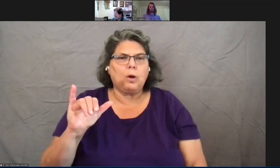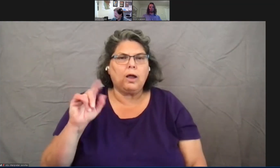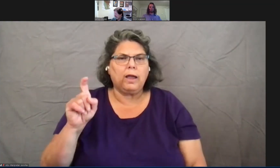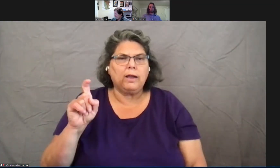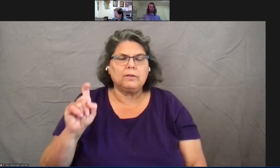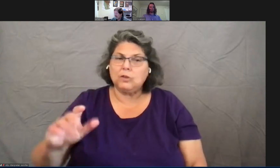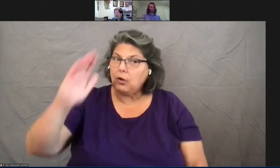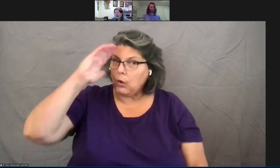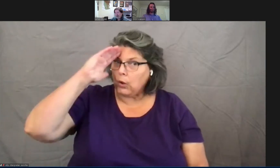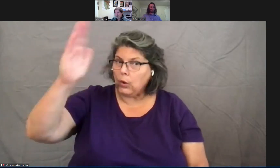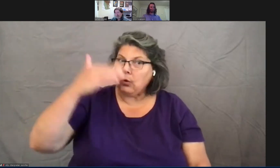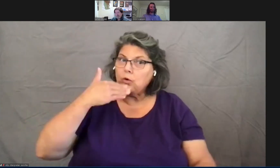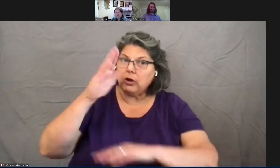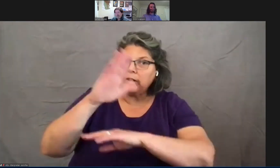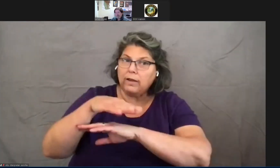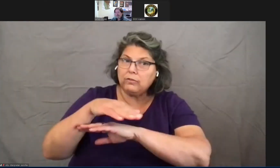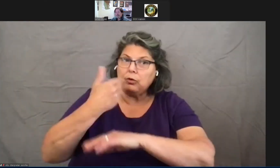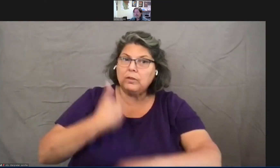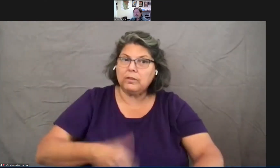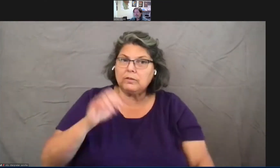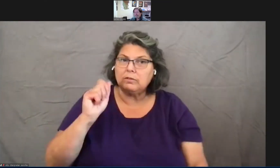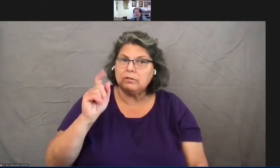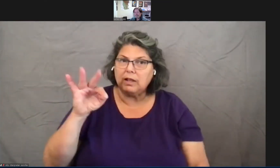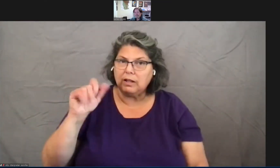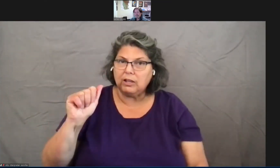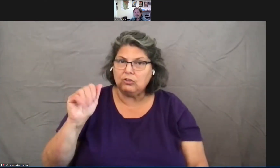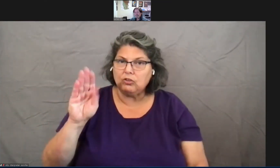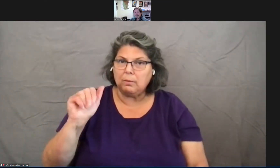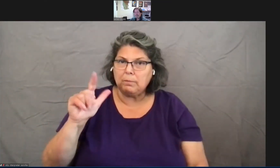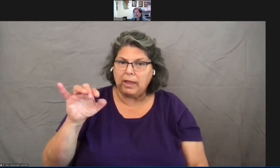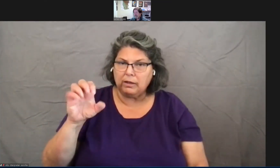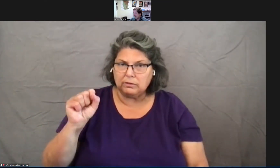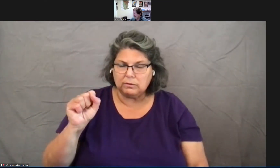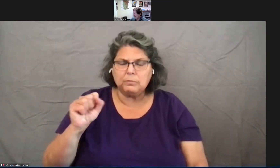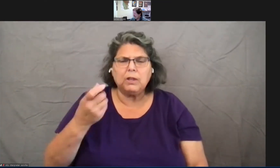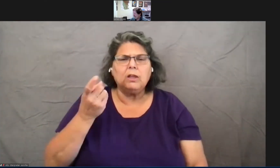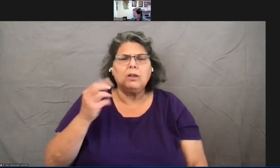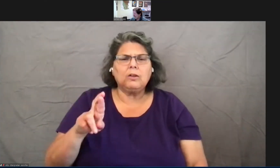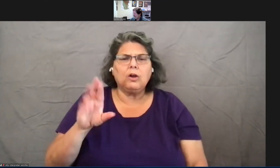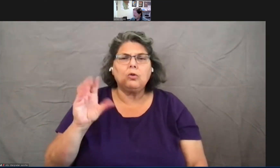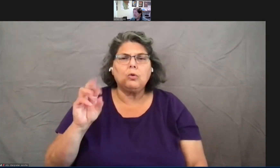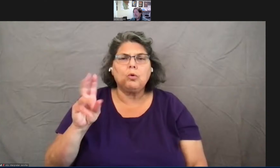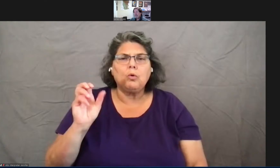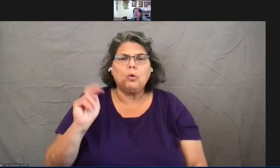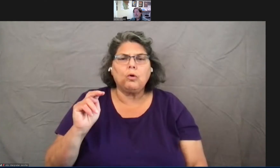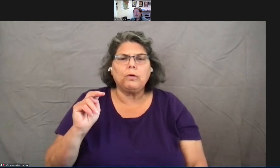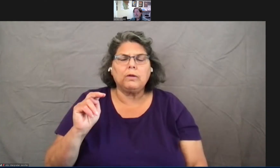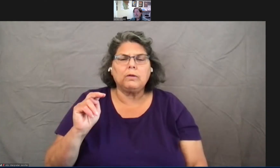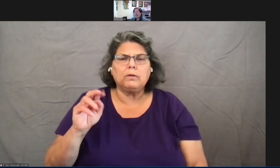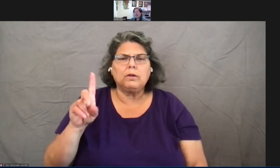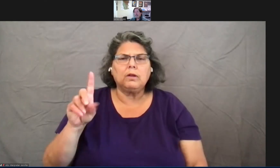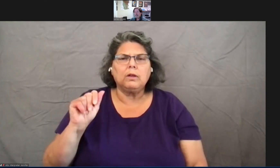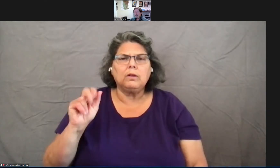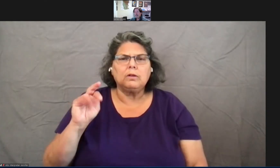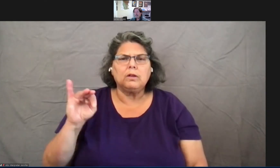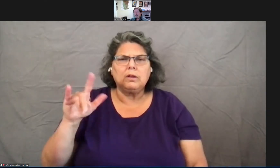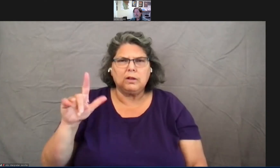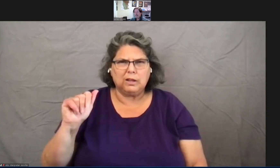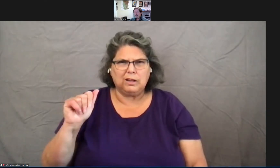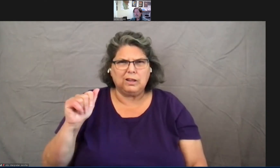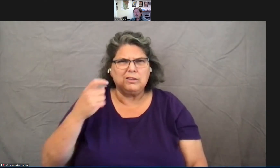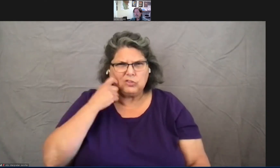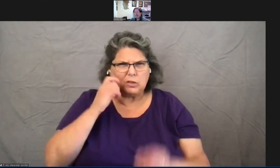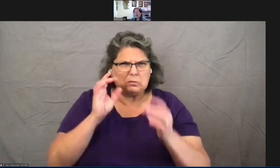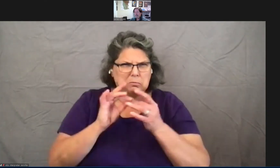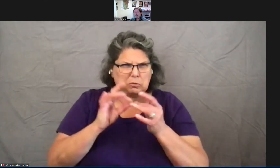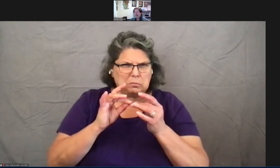Hello, good afternoon. This is Alicia Bales with KZYX. Dr. Coren, Danila just mentioned the